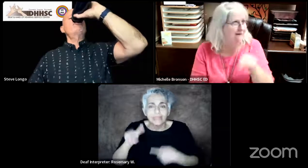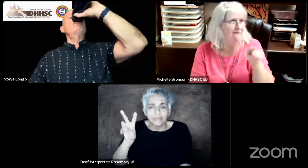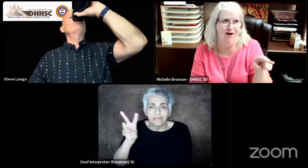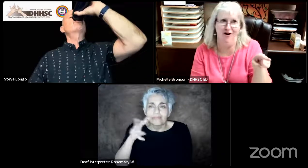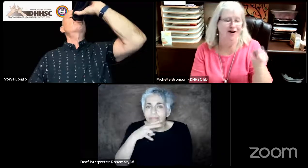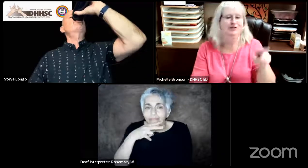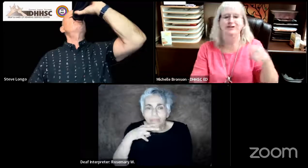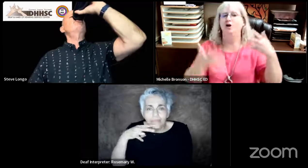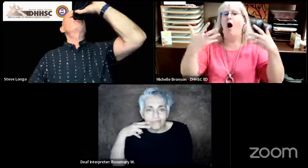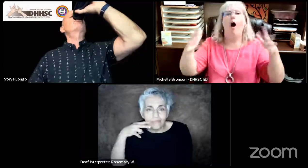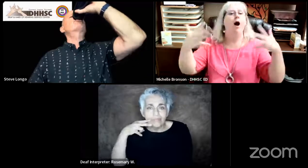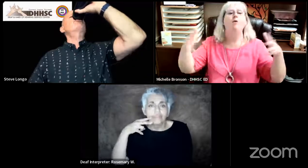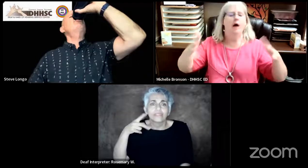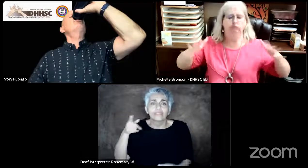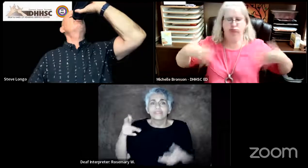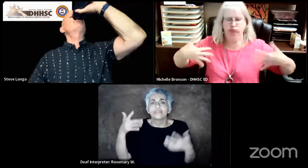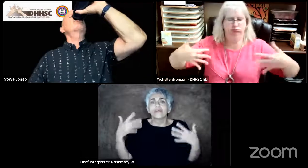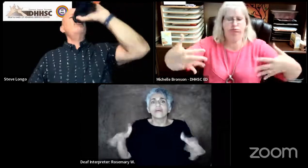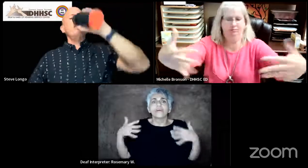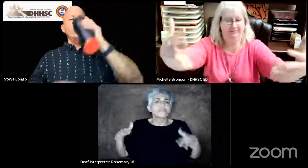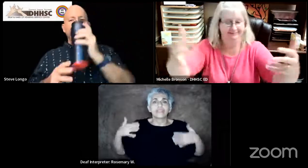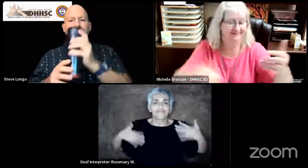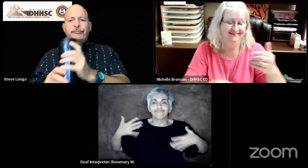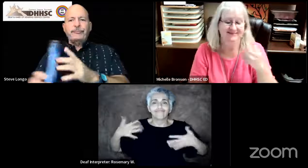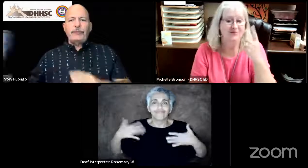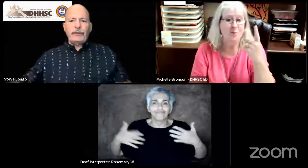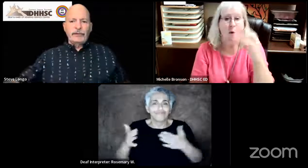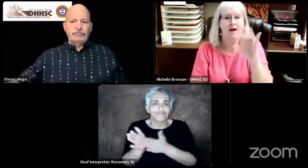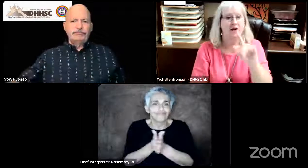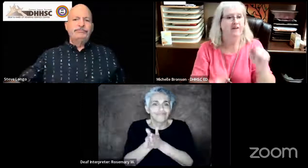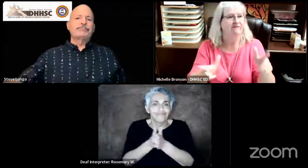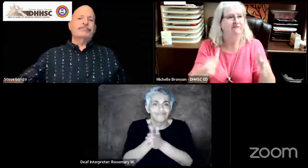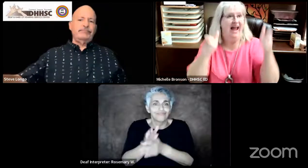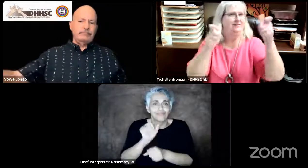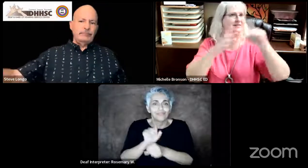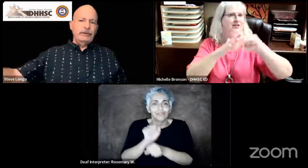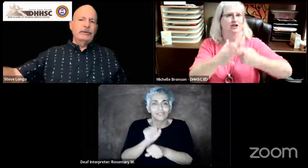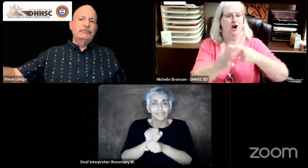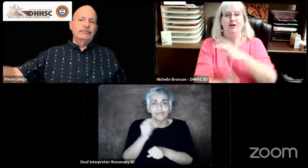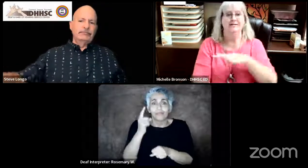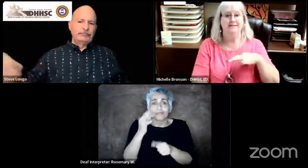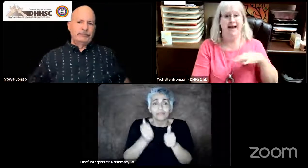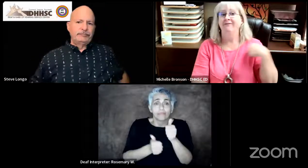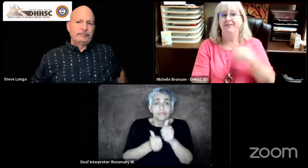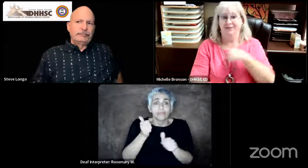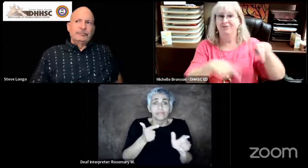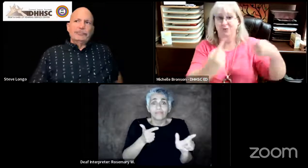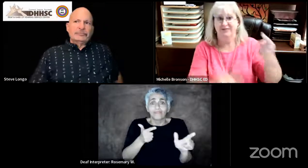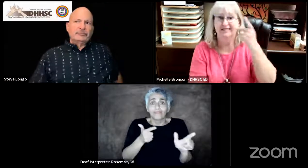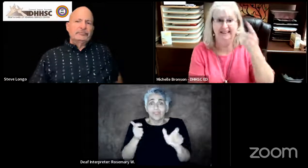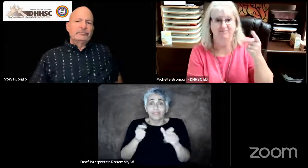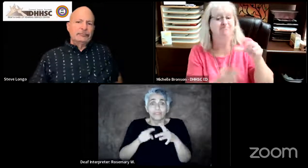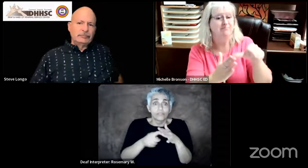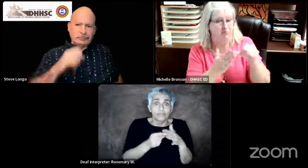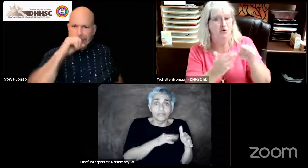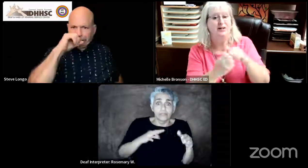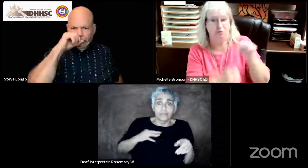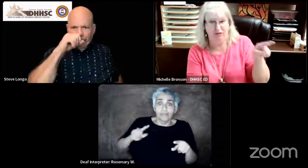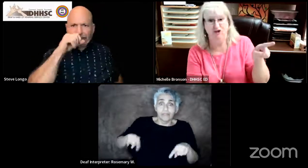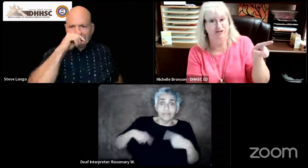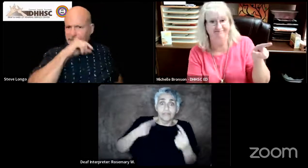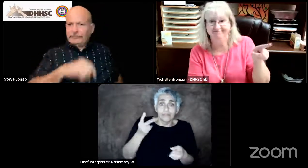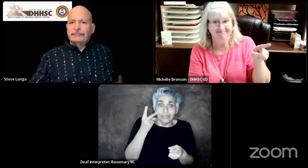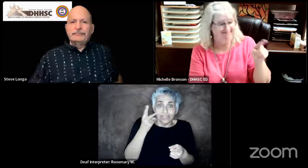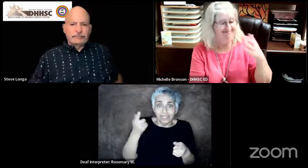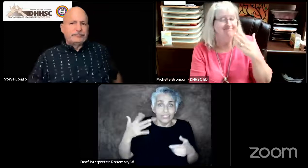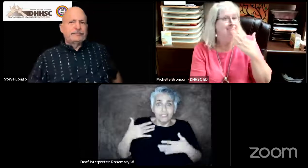And she is wonderful and we love her. She's already jumping right in and getting things going. She's one of the fastest starters that we've